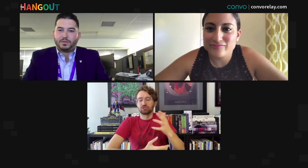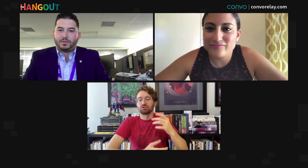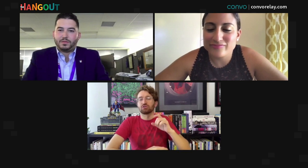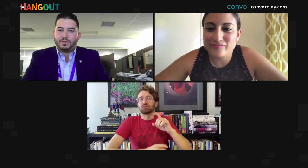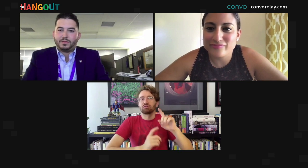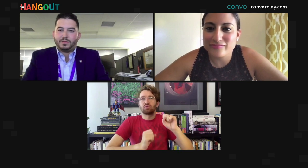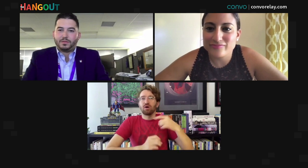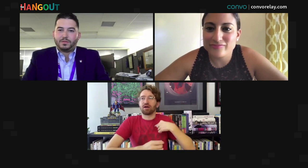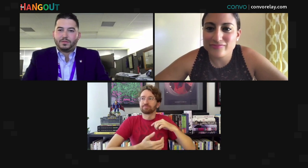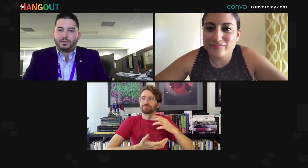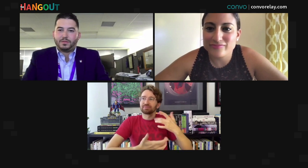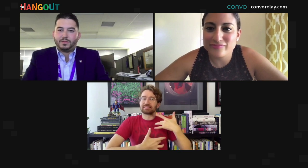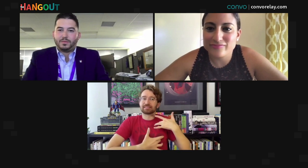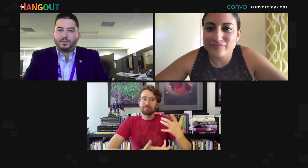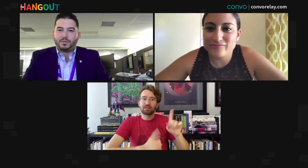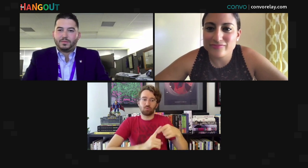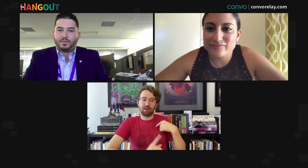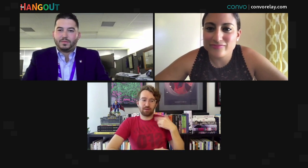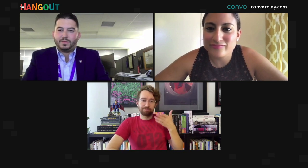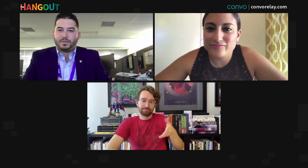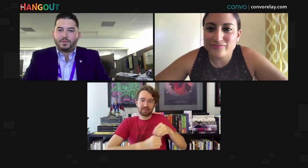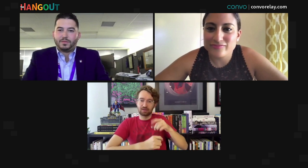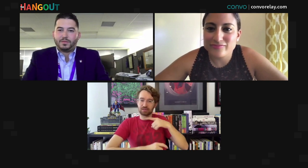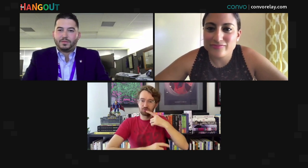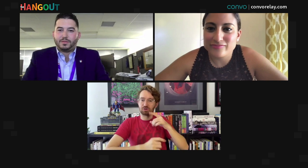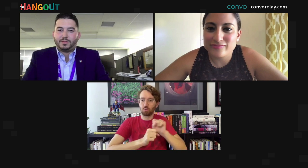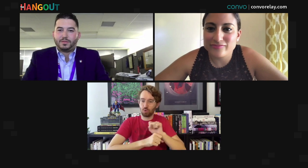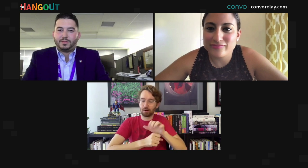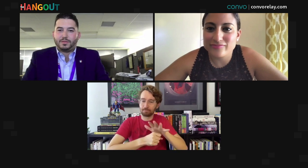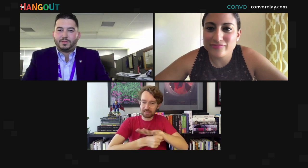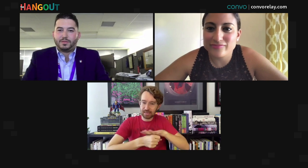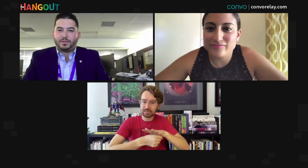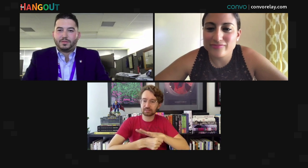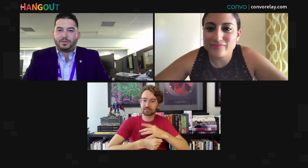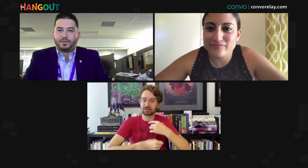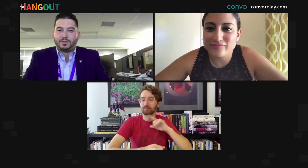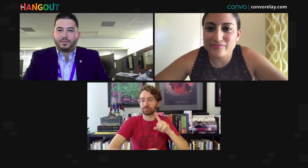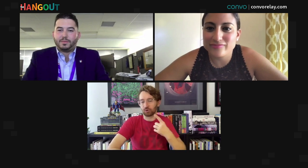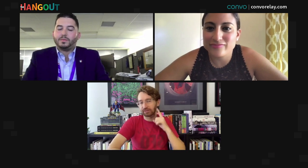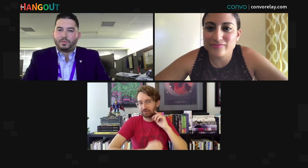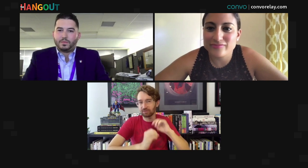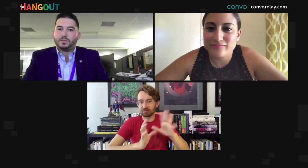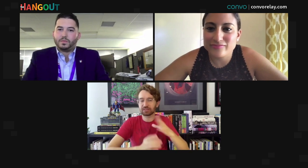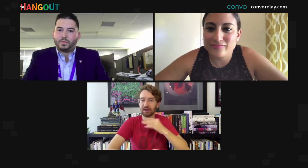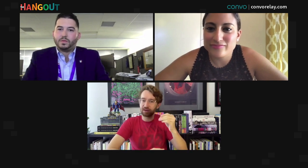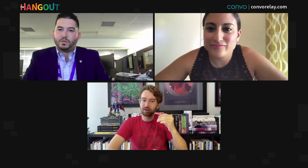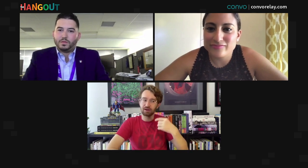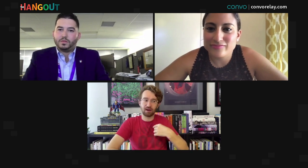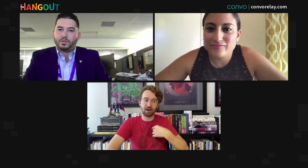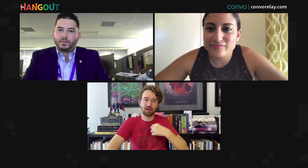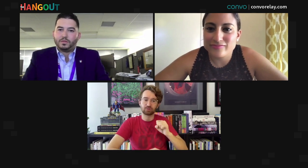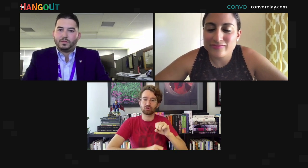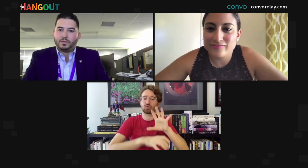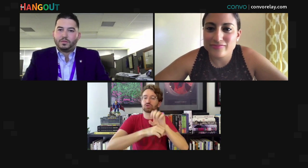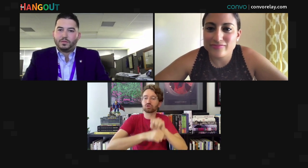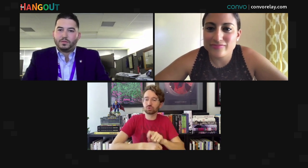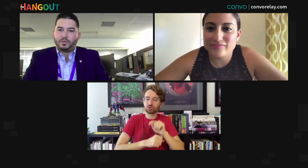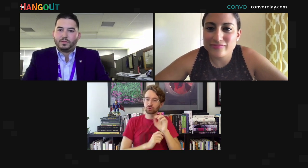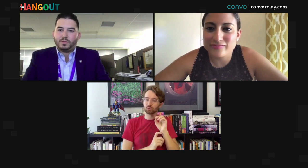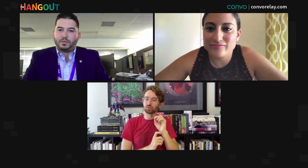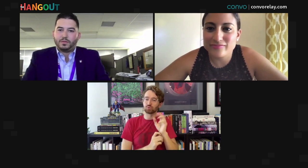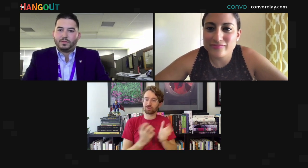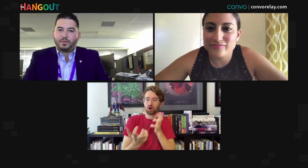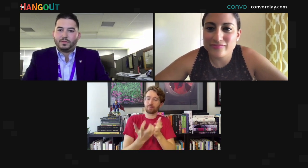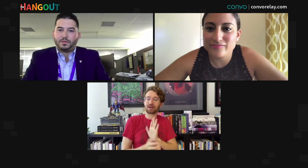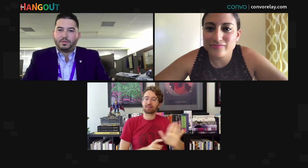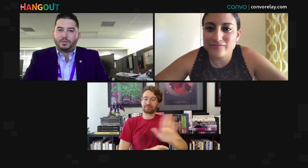some techniques to interact with hearing individuals from an early age. So when I was in a hearing workplace, you know,